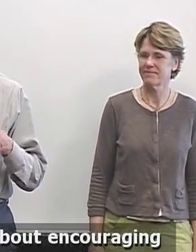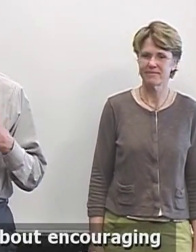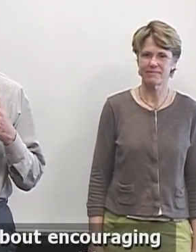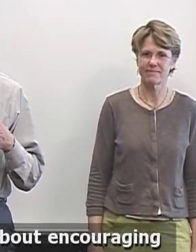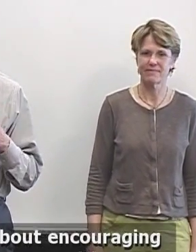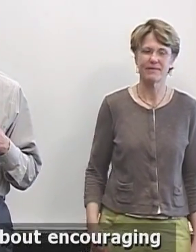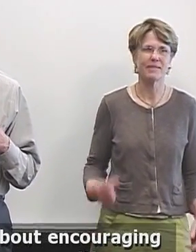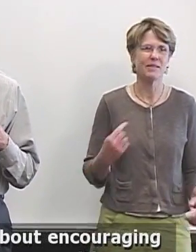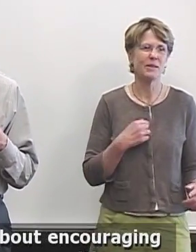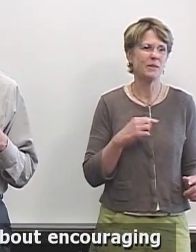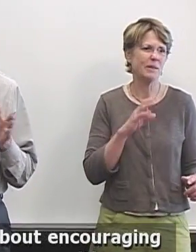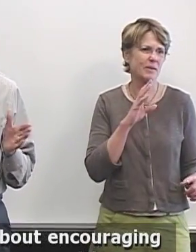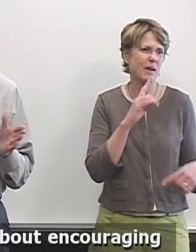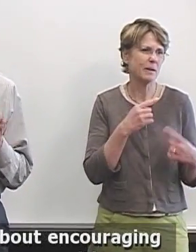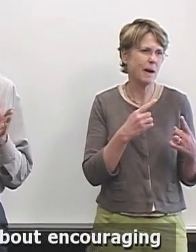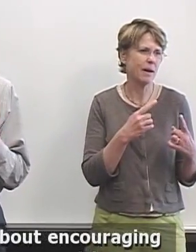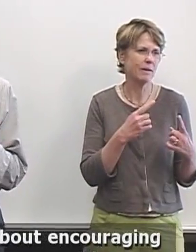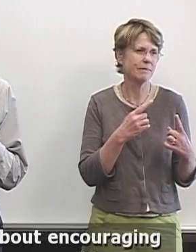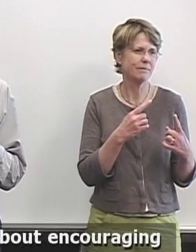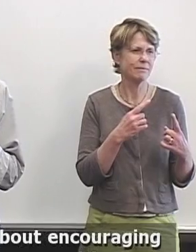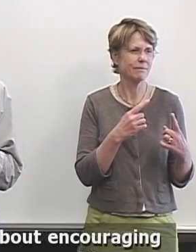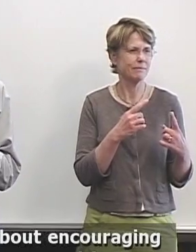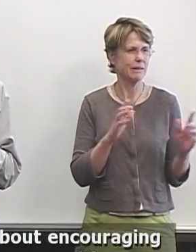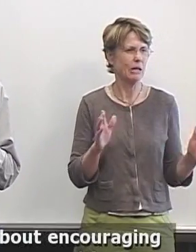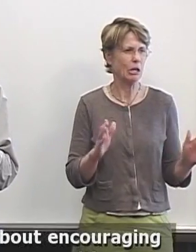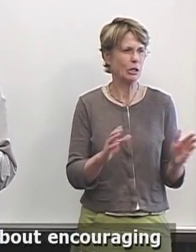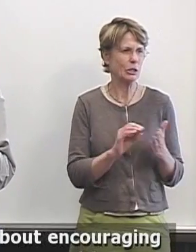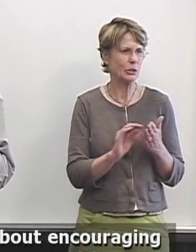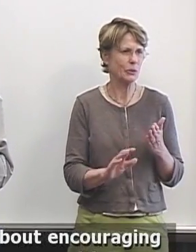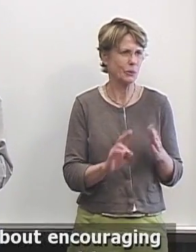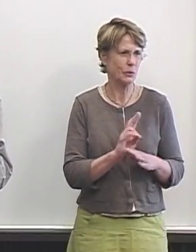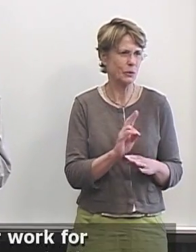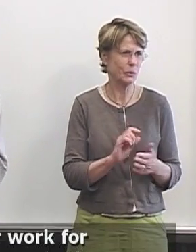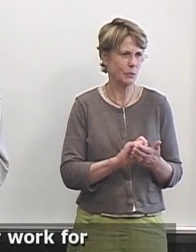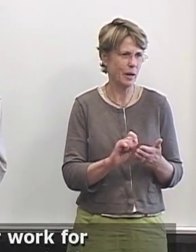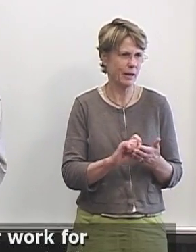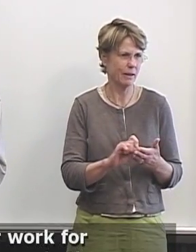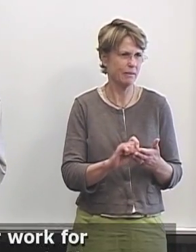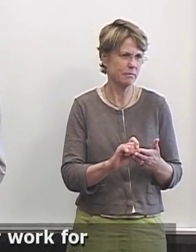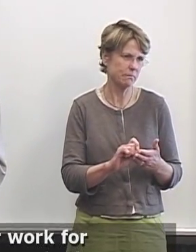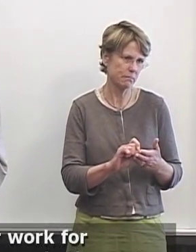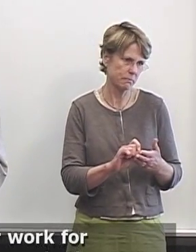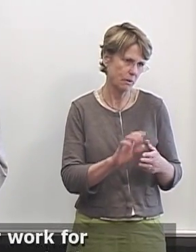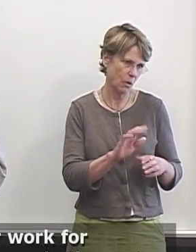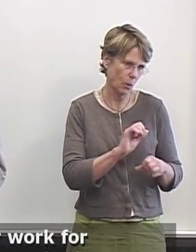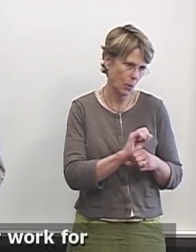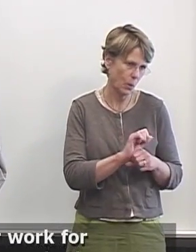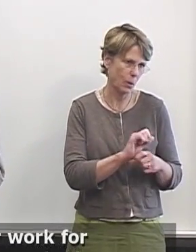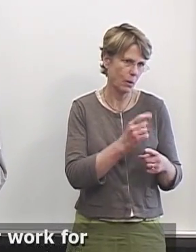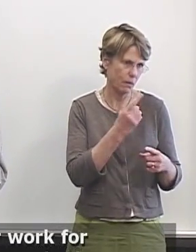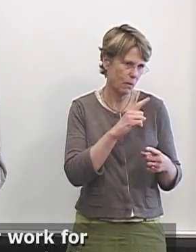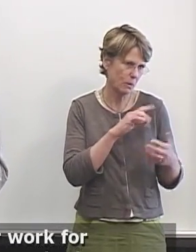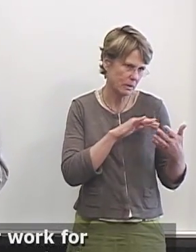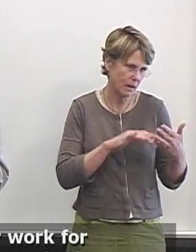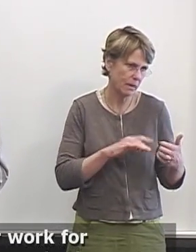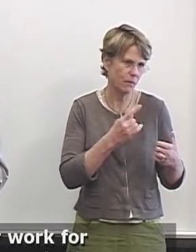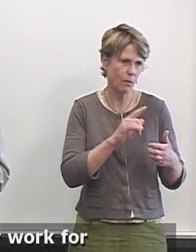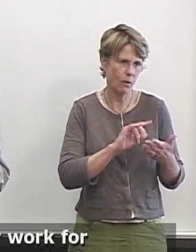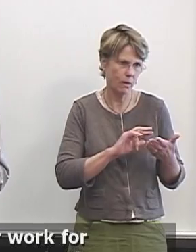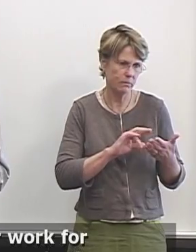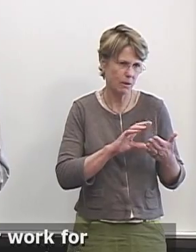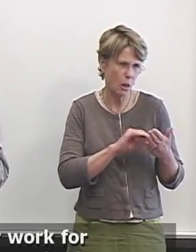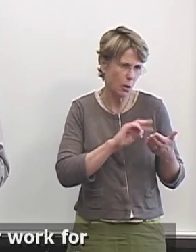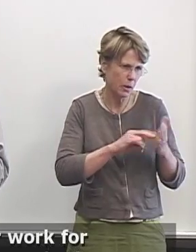We've talked about encouraging students to use writing in their work for learning purposes